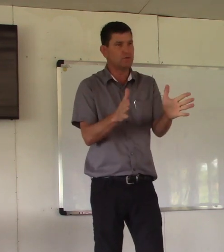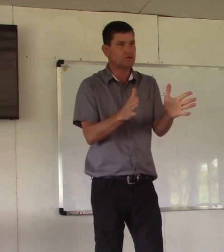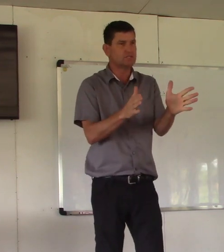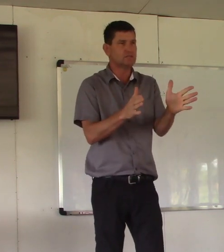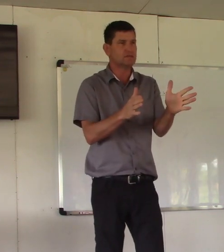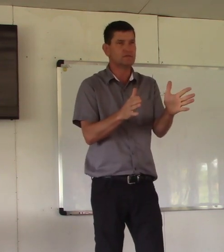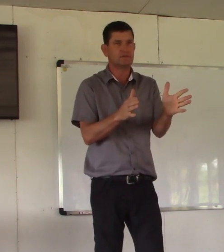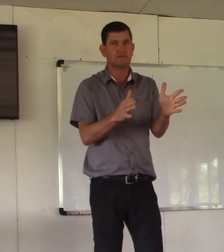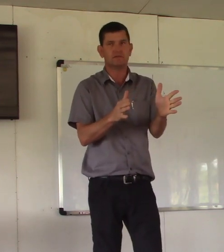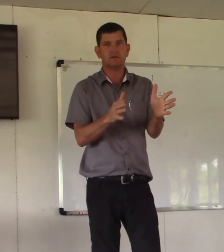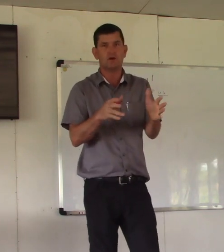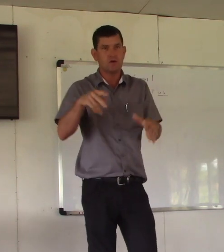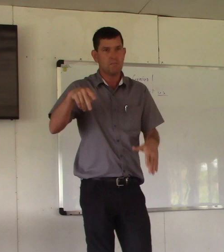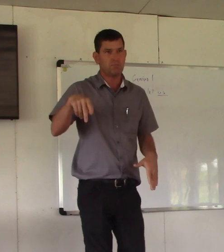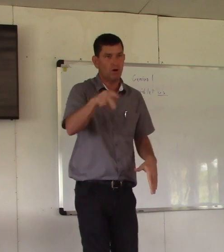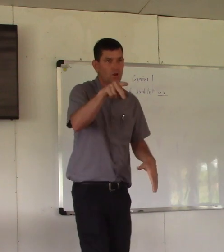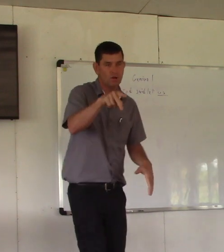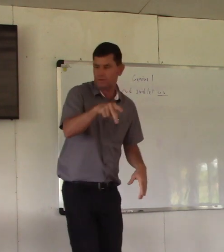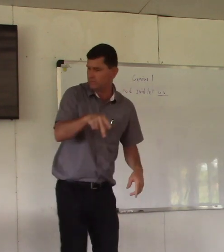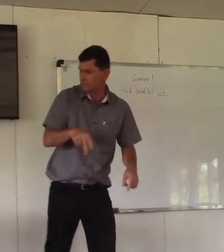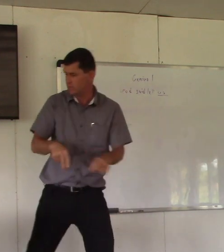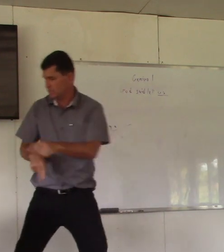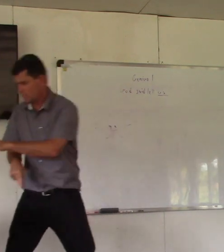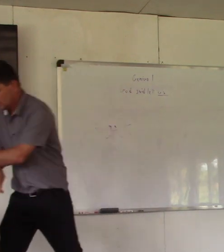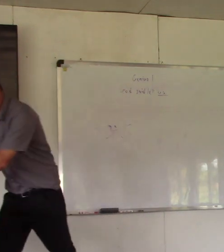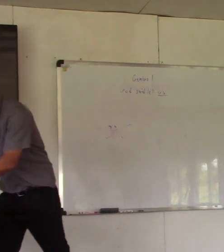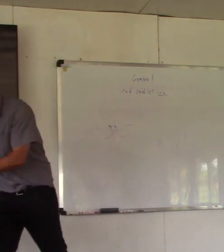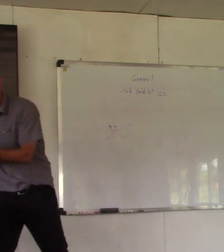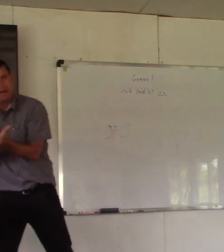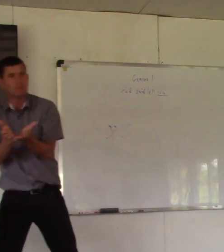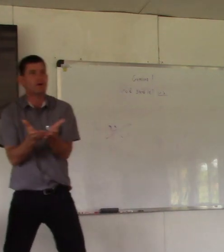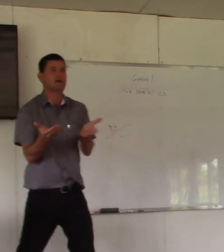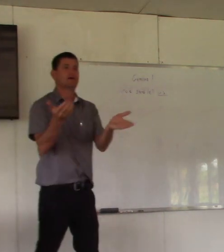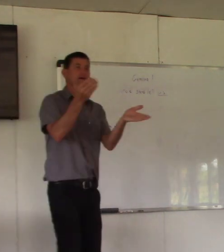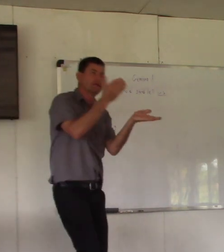followers, Paul, in the Bible,